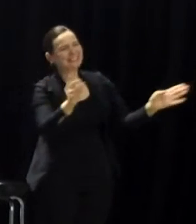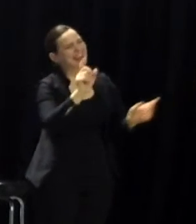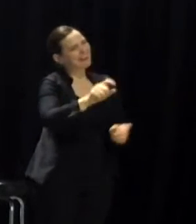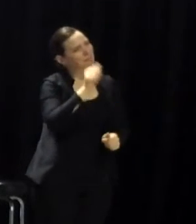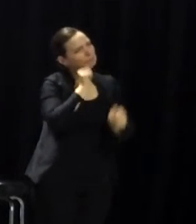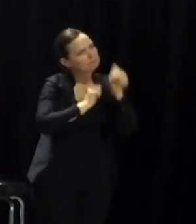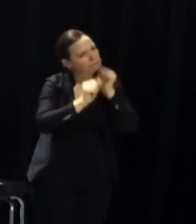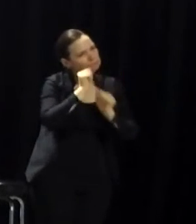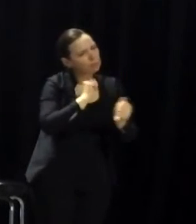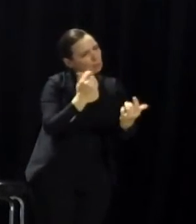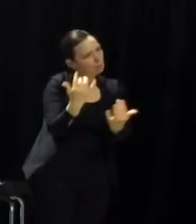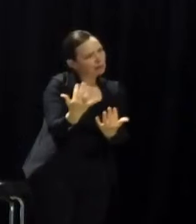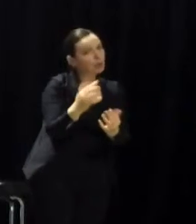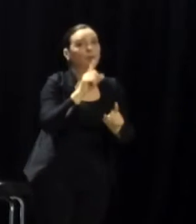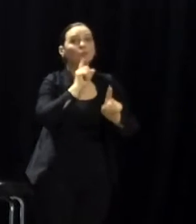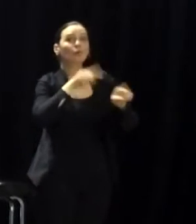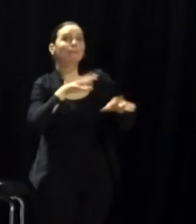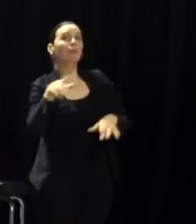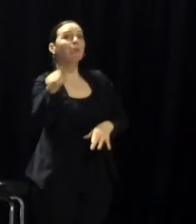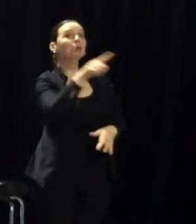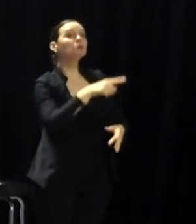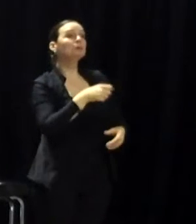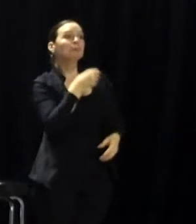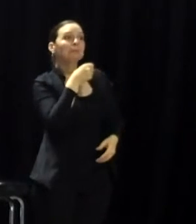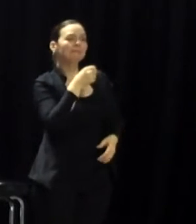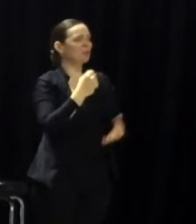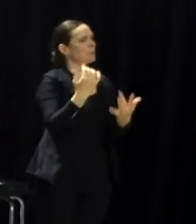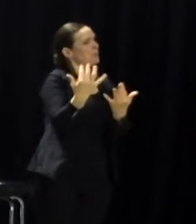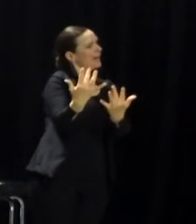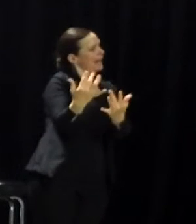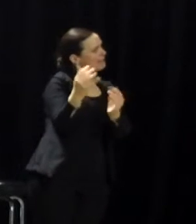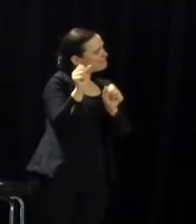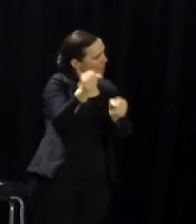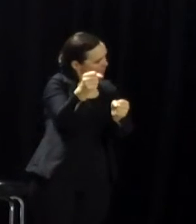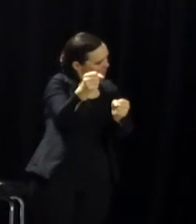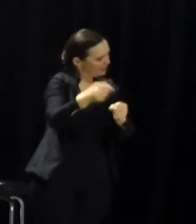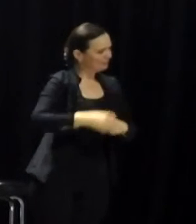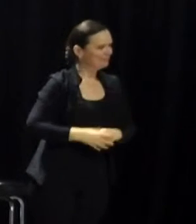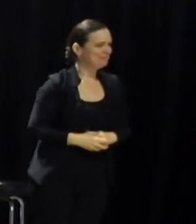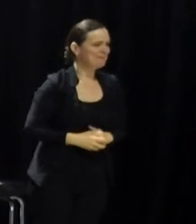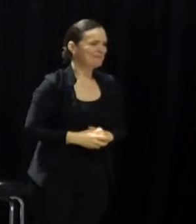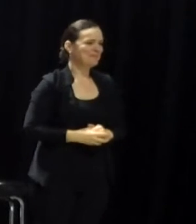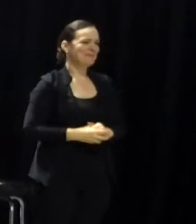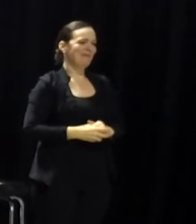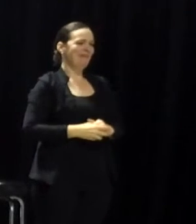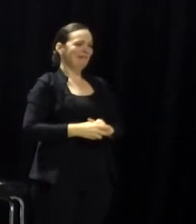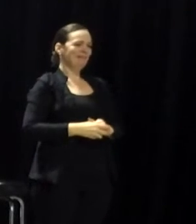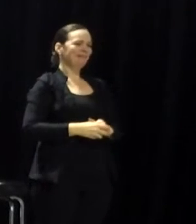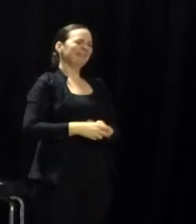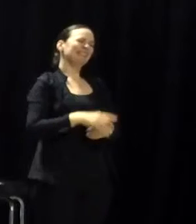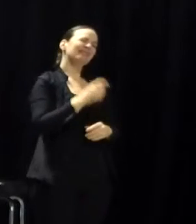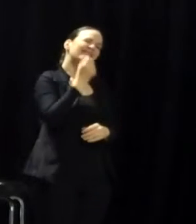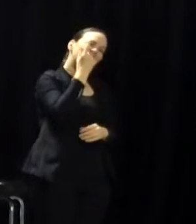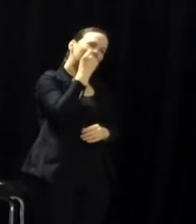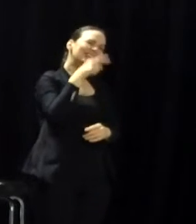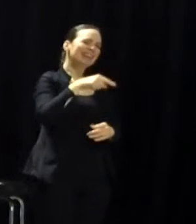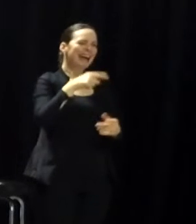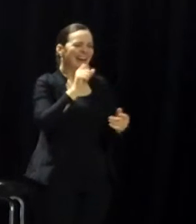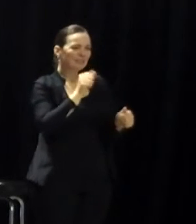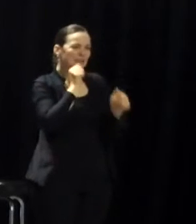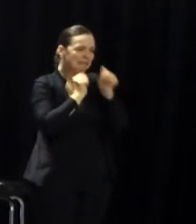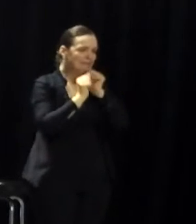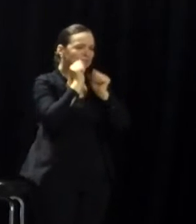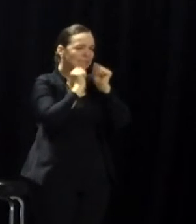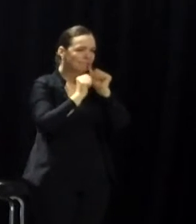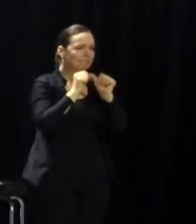but that's how this process is going to play out. We'll have more pods. We'll get it